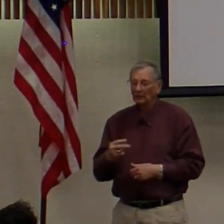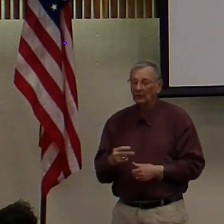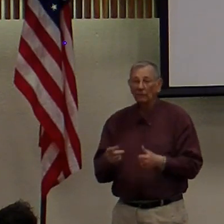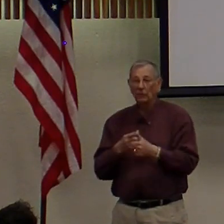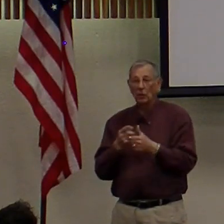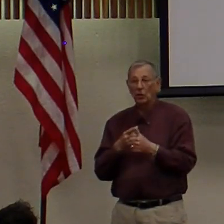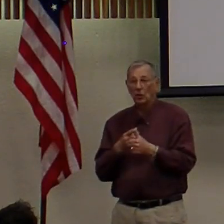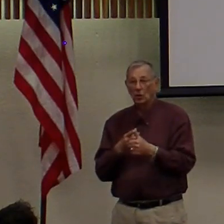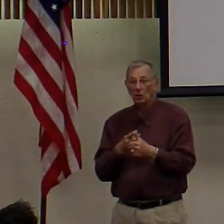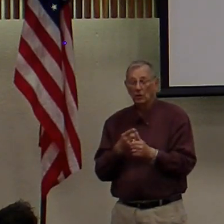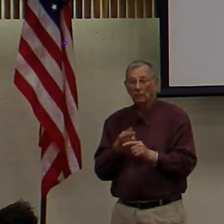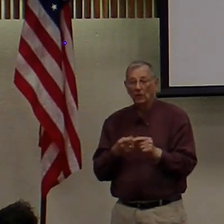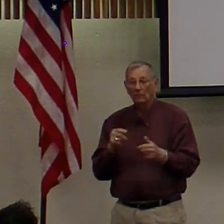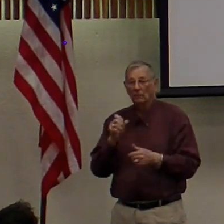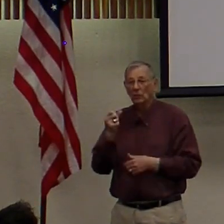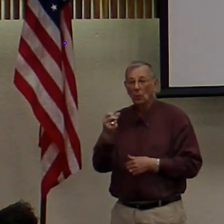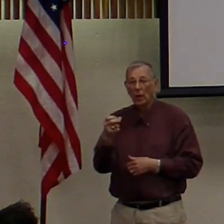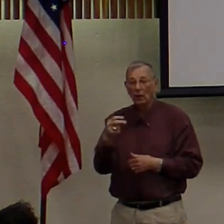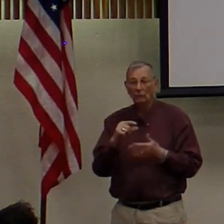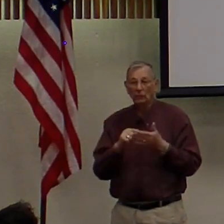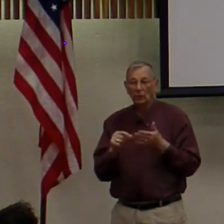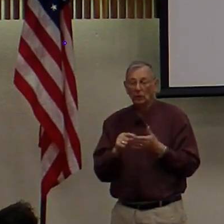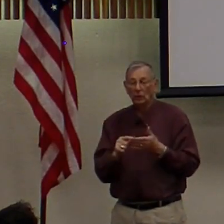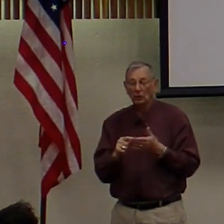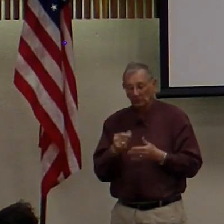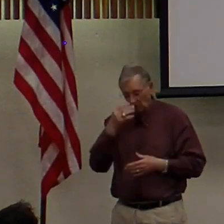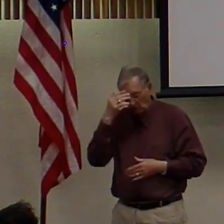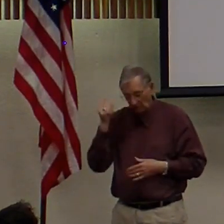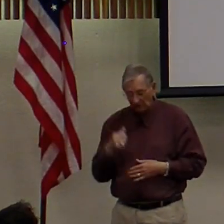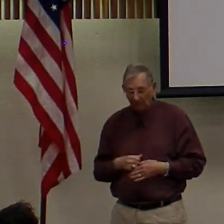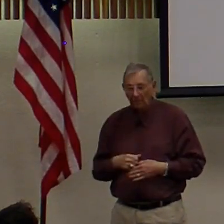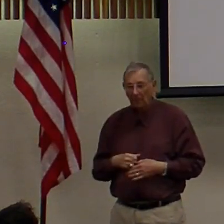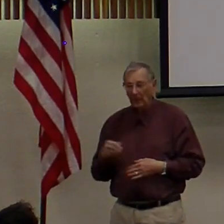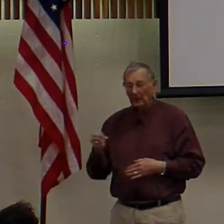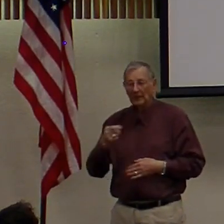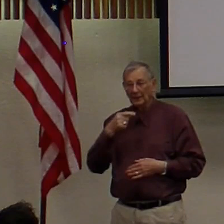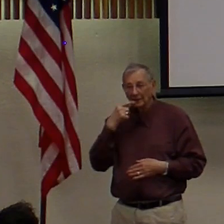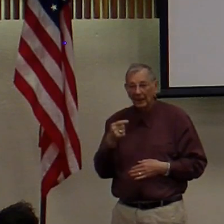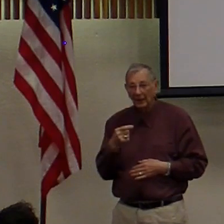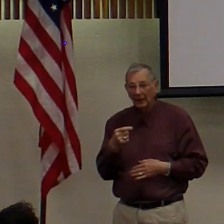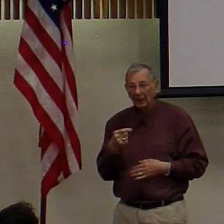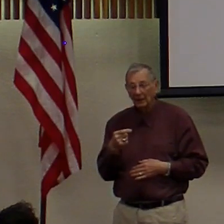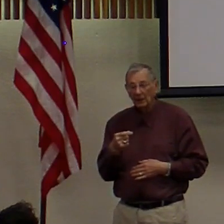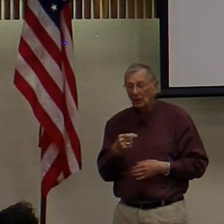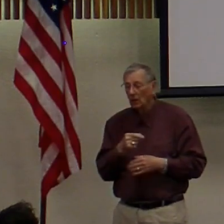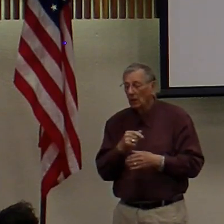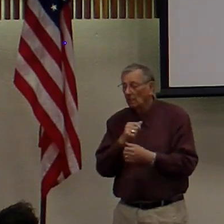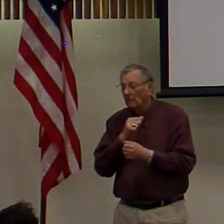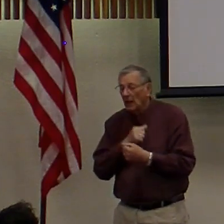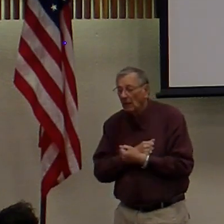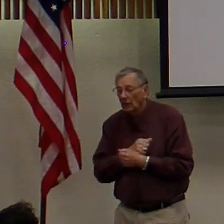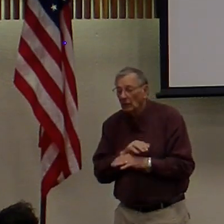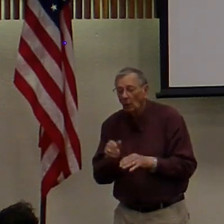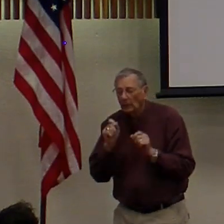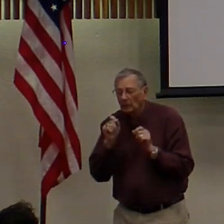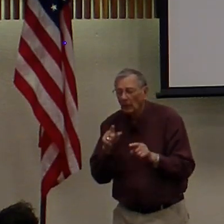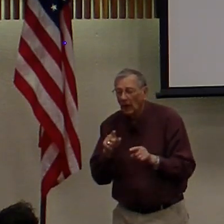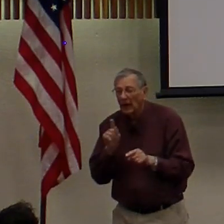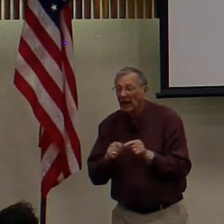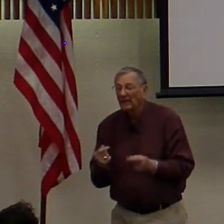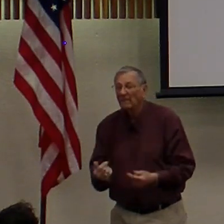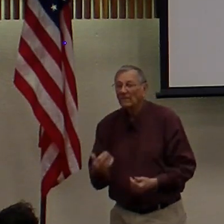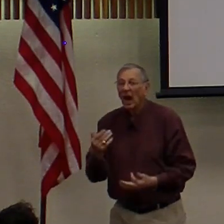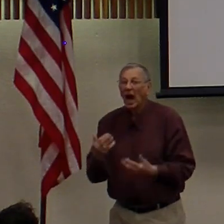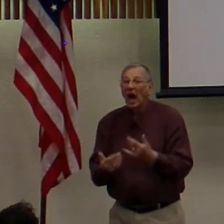first one comes right out of verse 12, because he says, "Beloved, do not be surprised at the